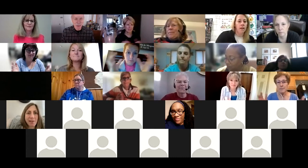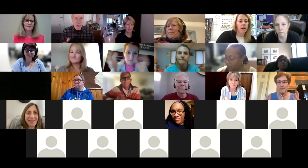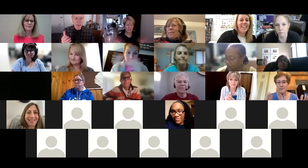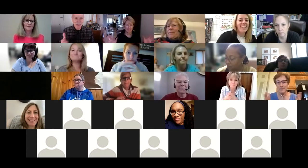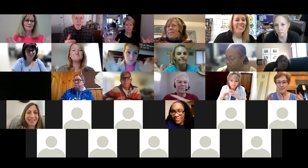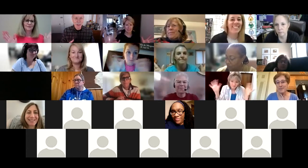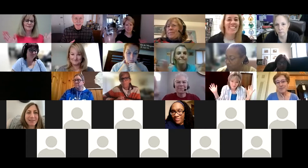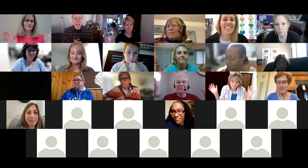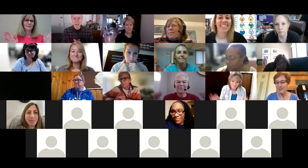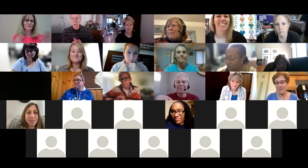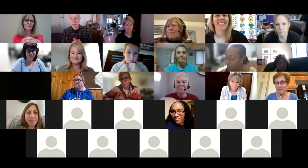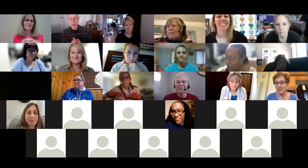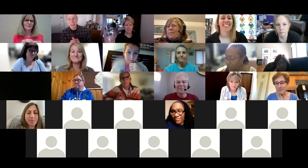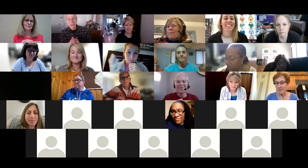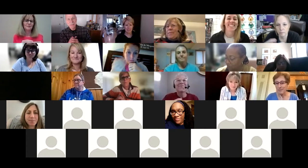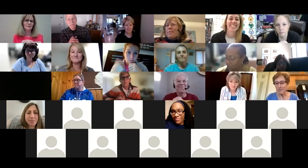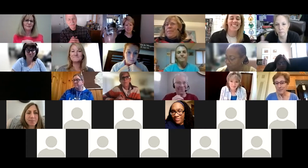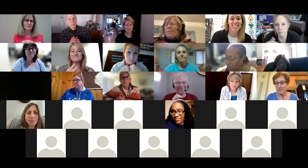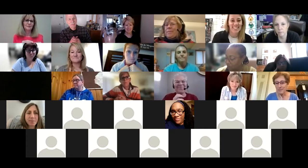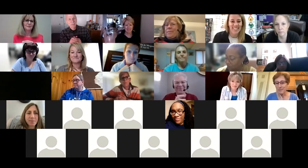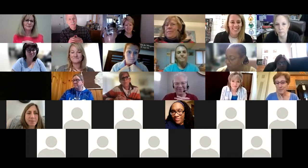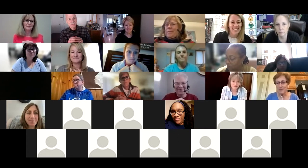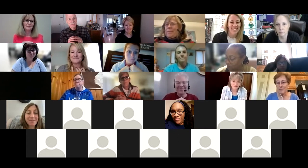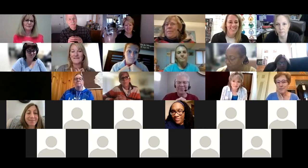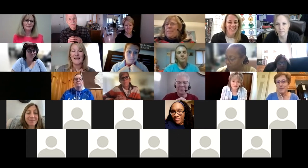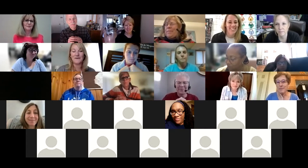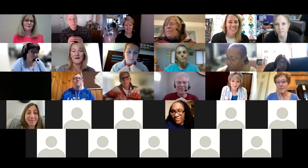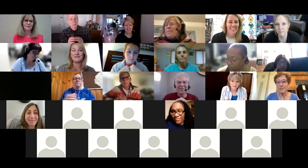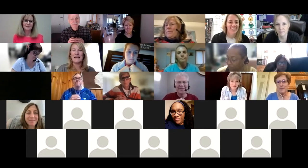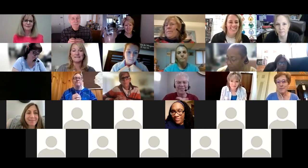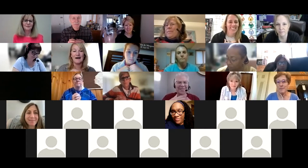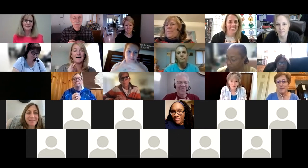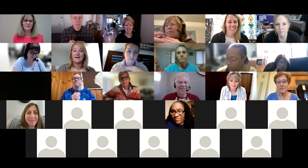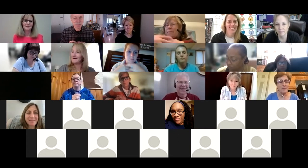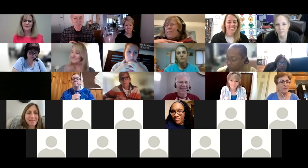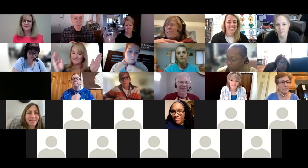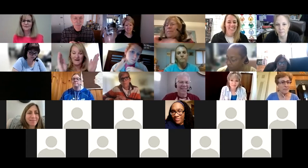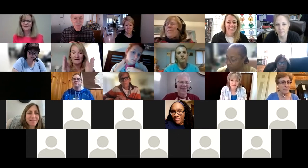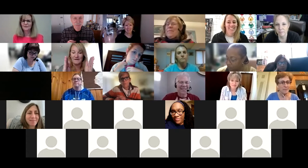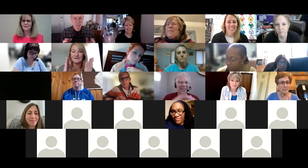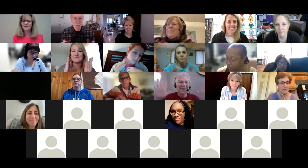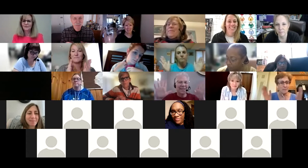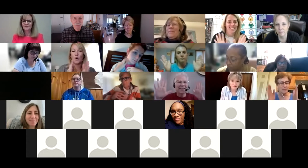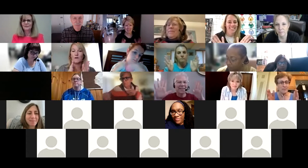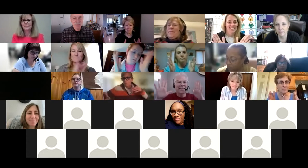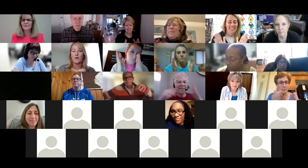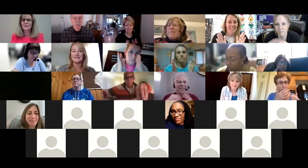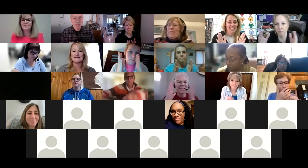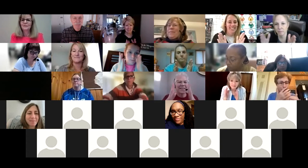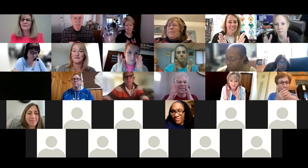followed? Ever notice that, Erin, my good friend? Thank you, coach. Yes, very, very small, small steps we